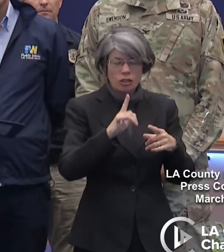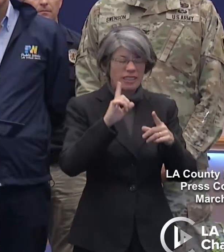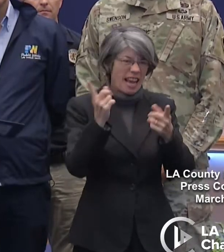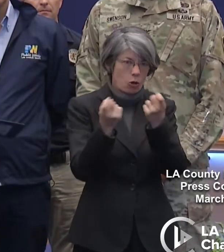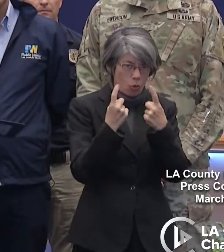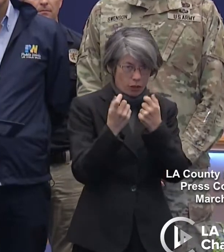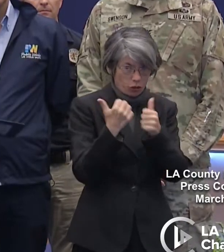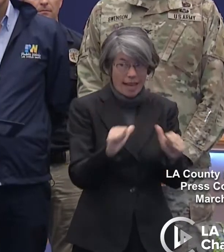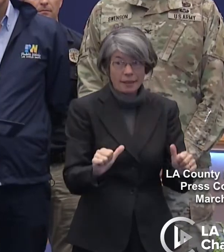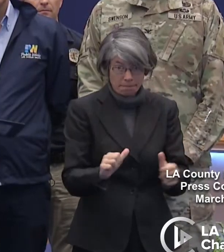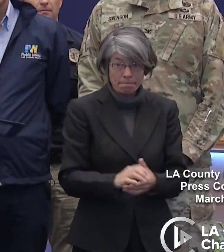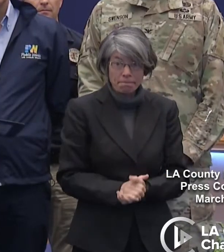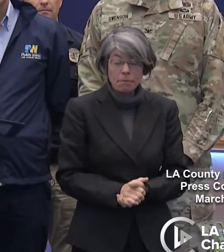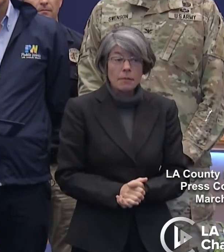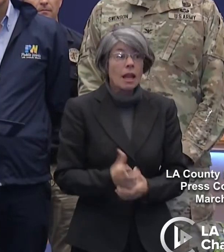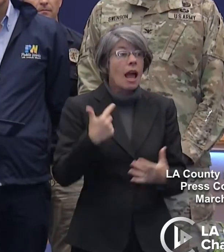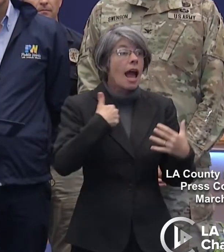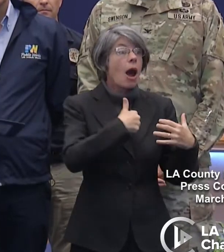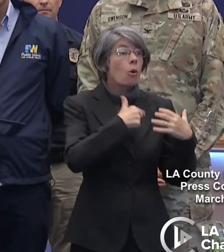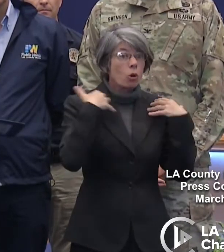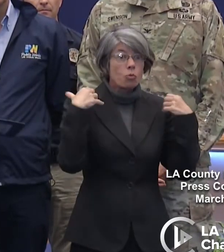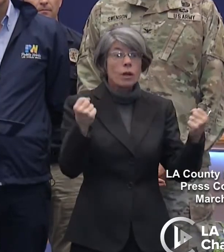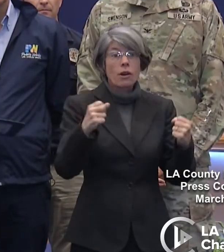and questions. Our